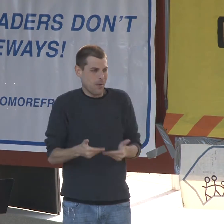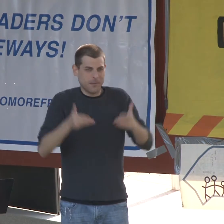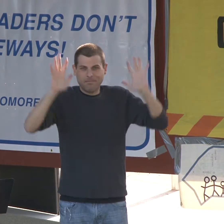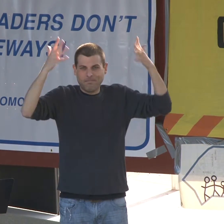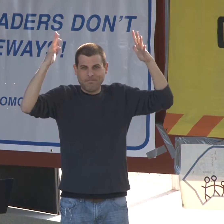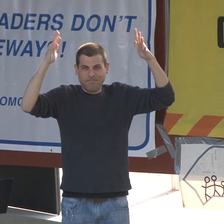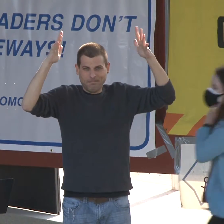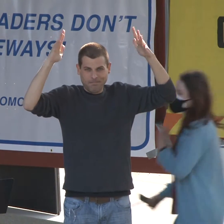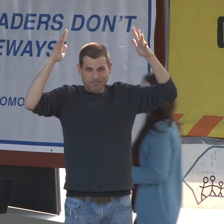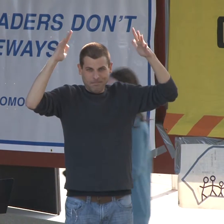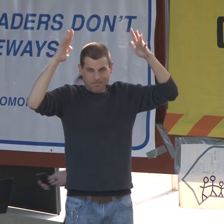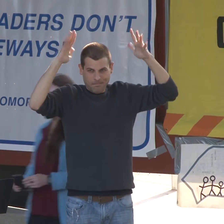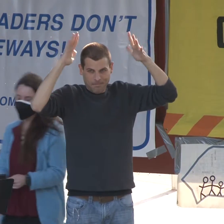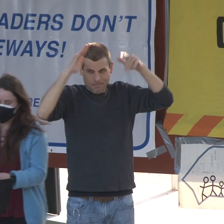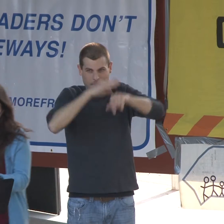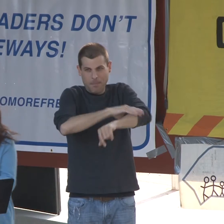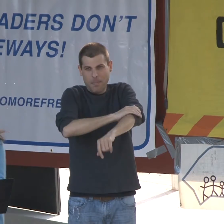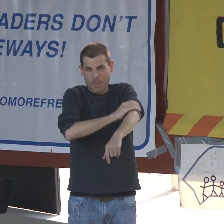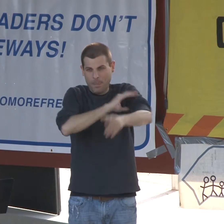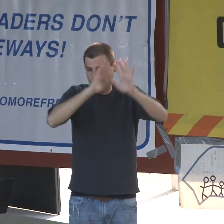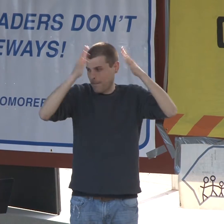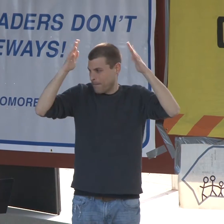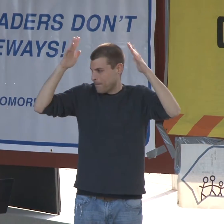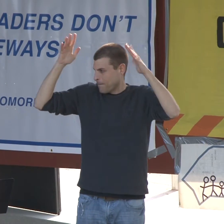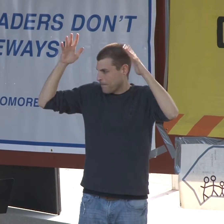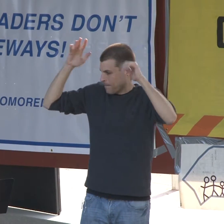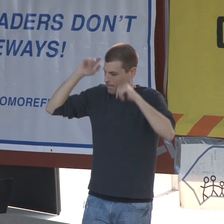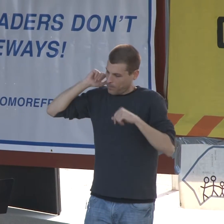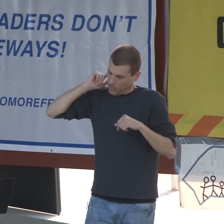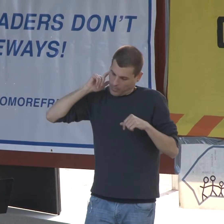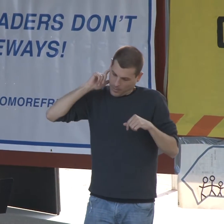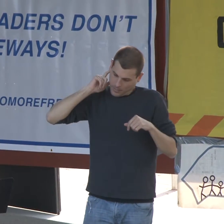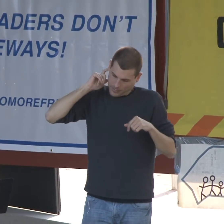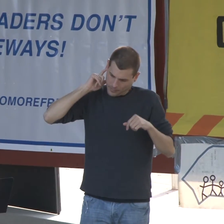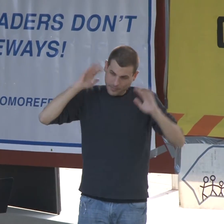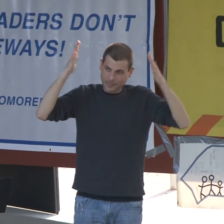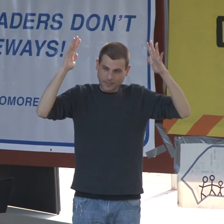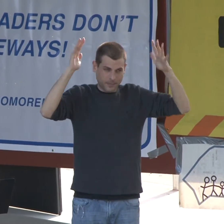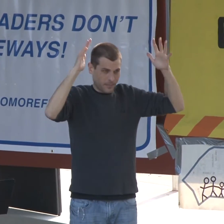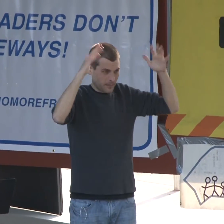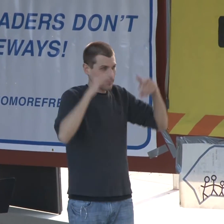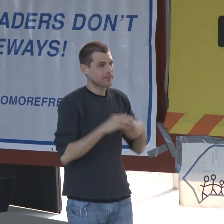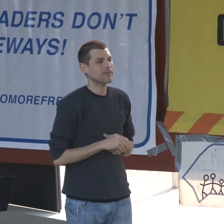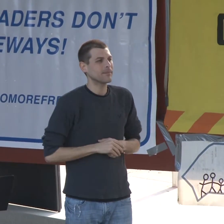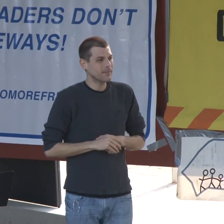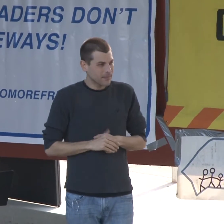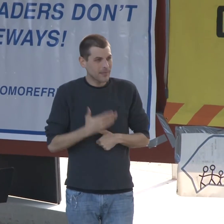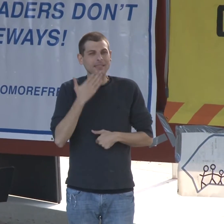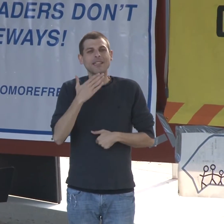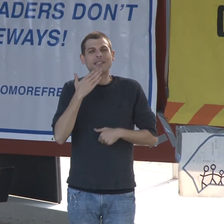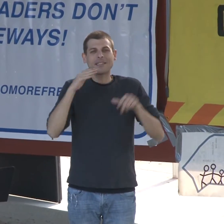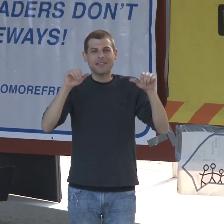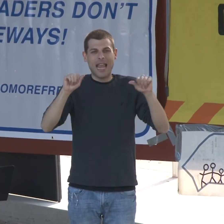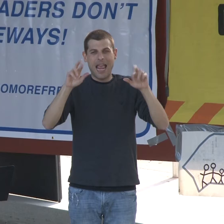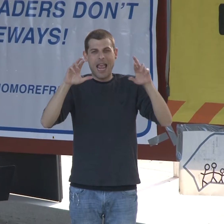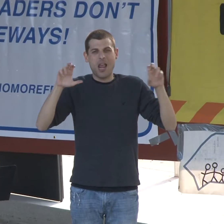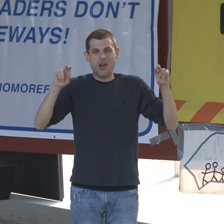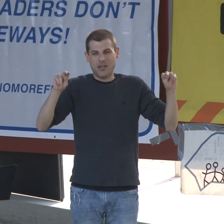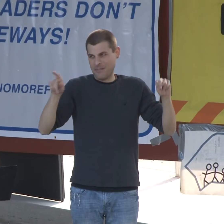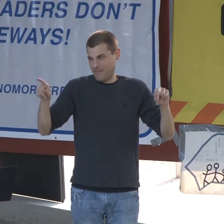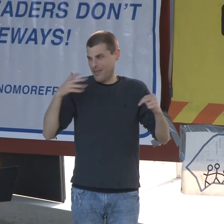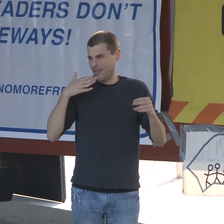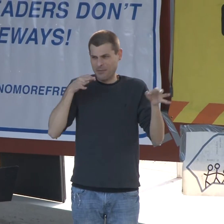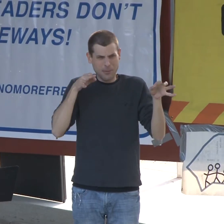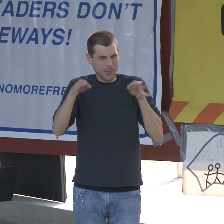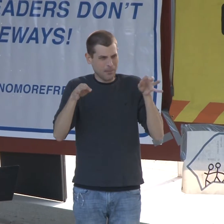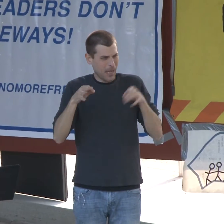Woo! Thank you, Aaron, for setting the stage on why we're